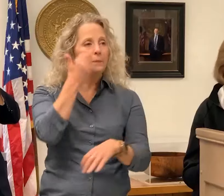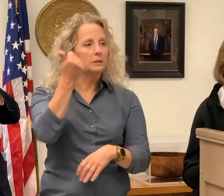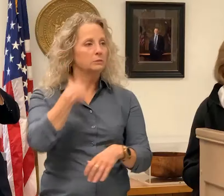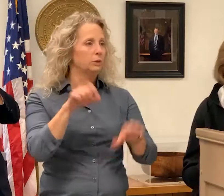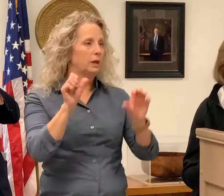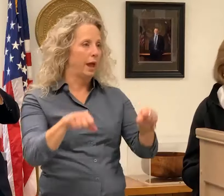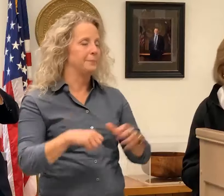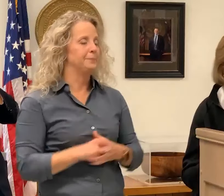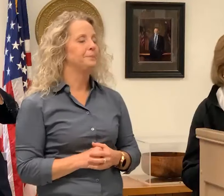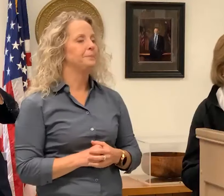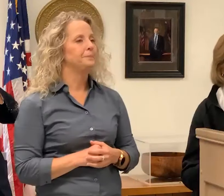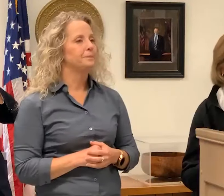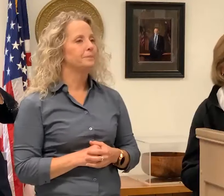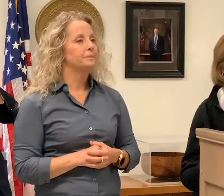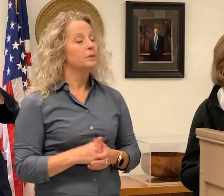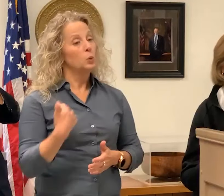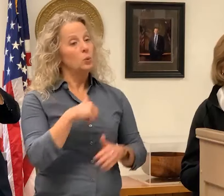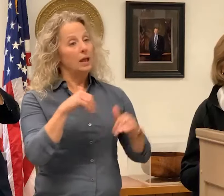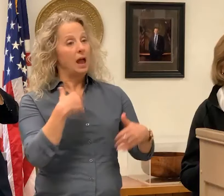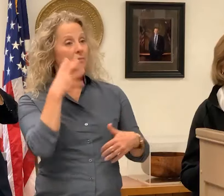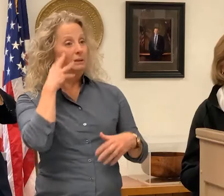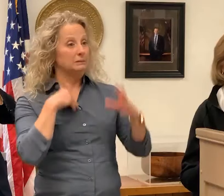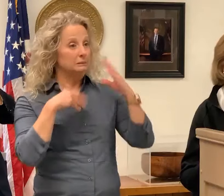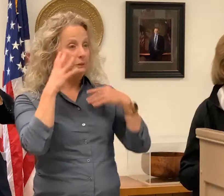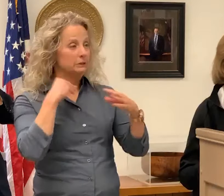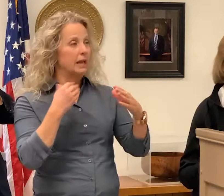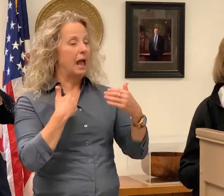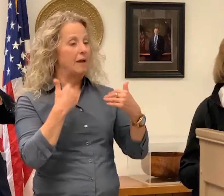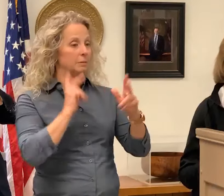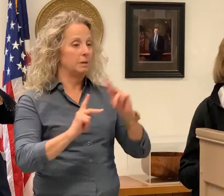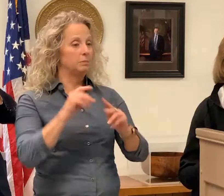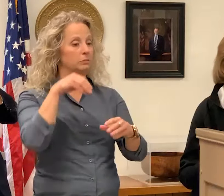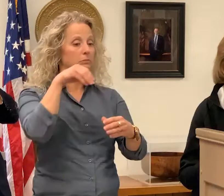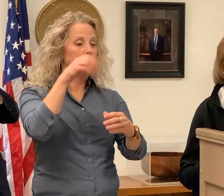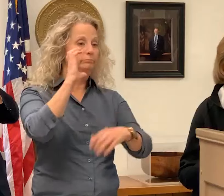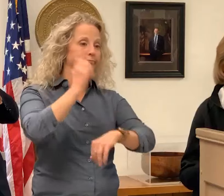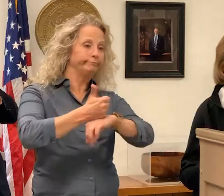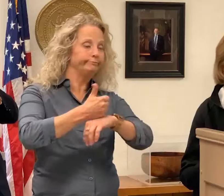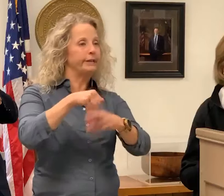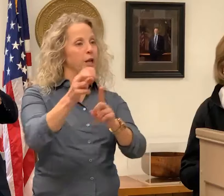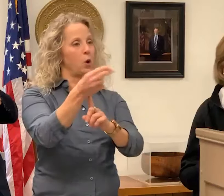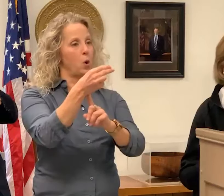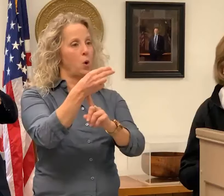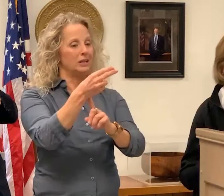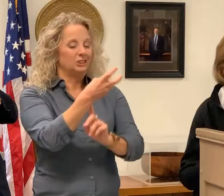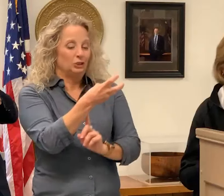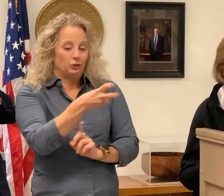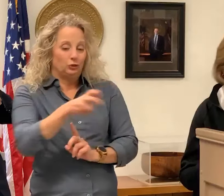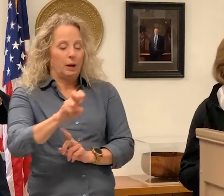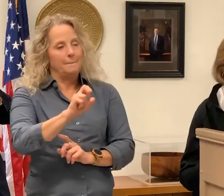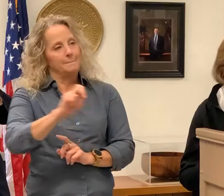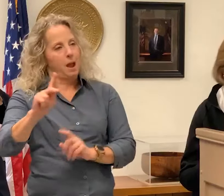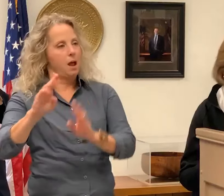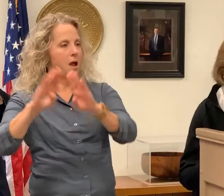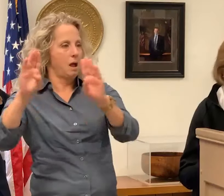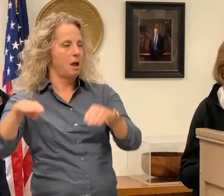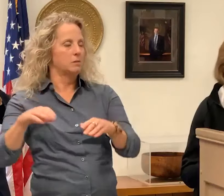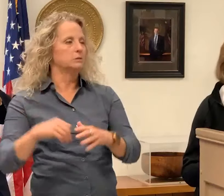them. And we do have experience with having people in hotels and getting people back in their feet this